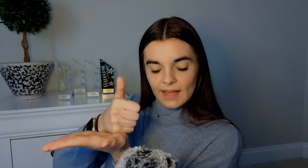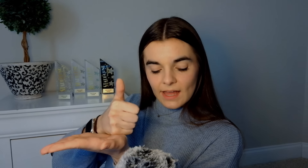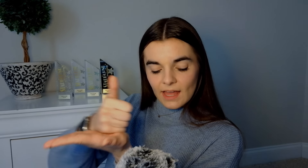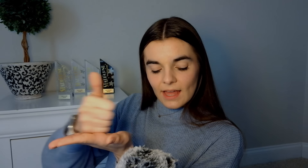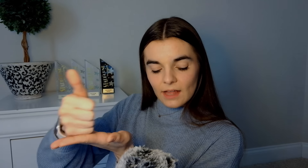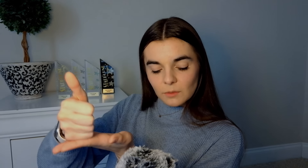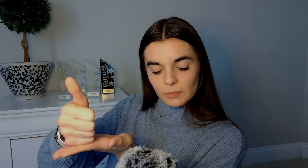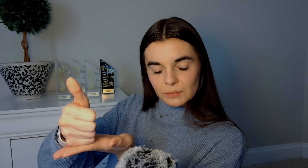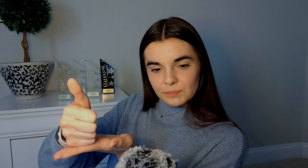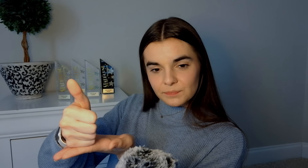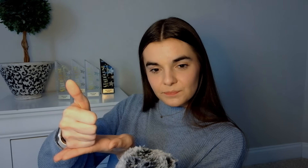Help.